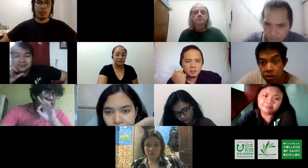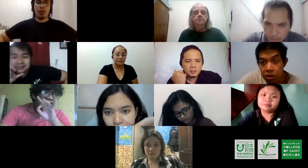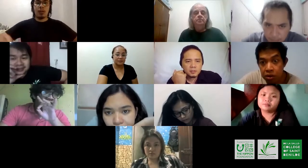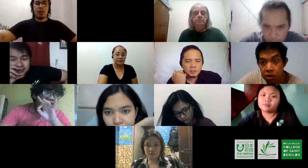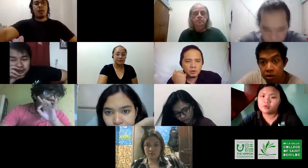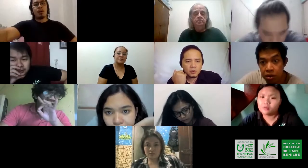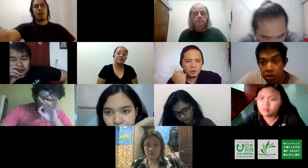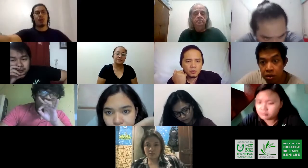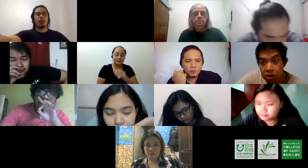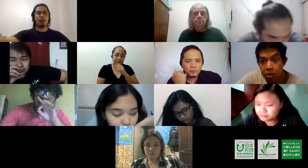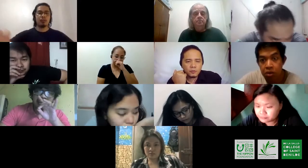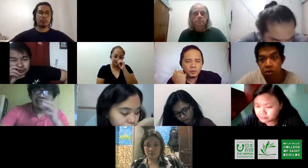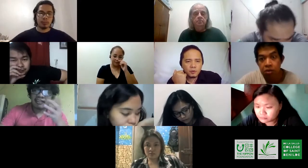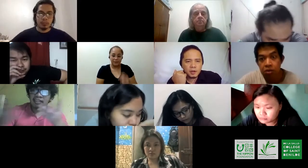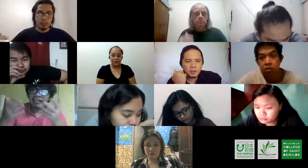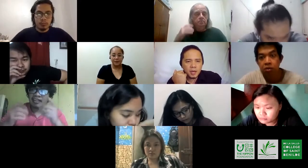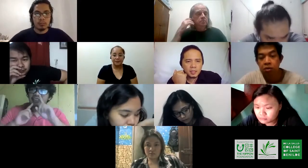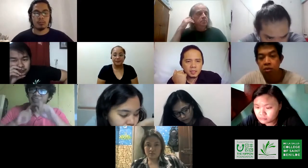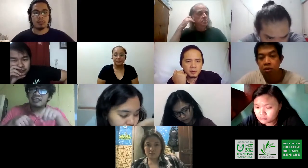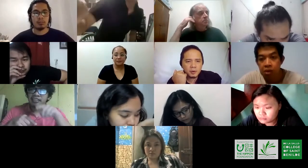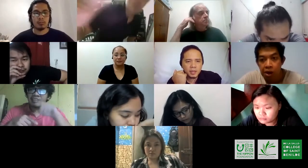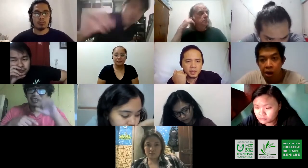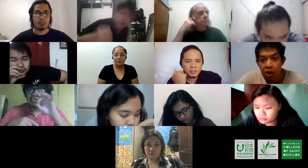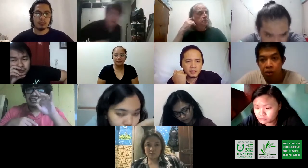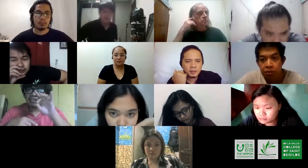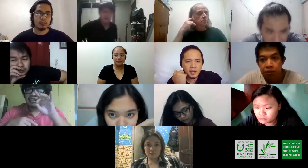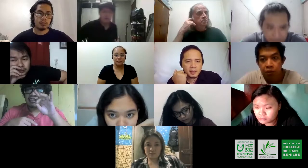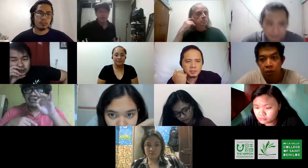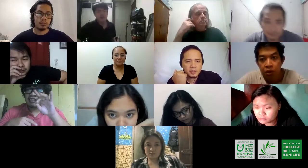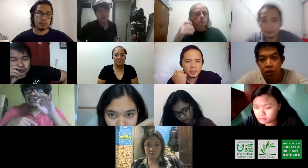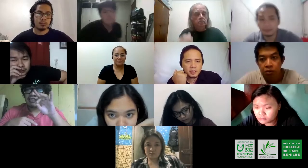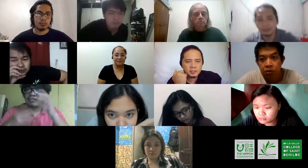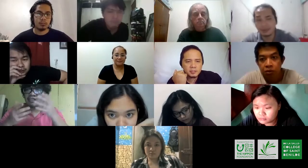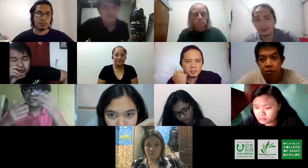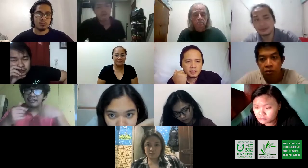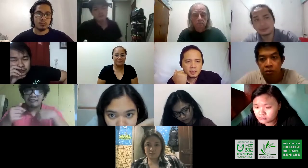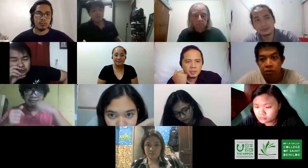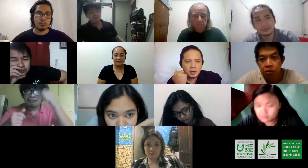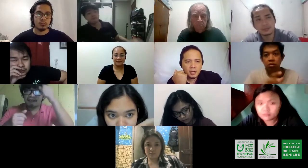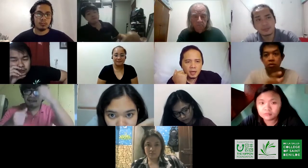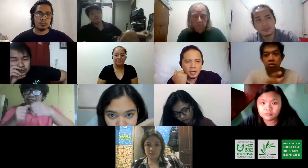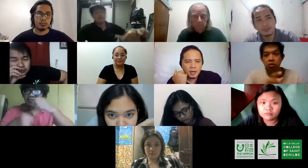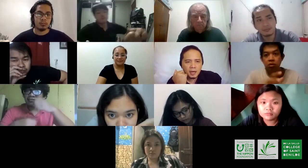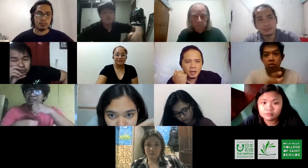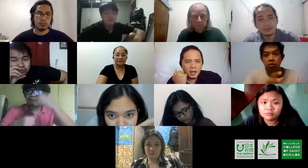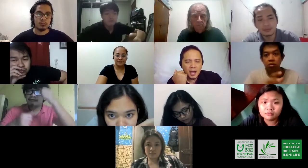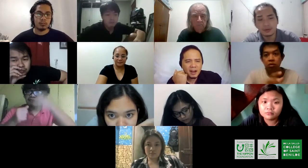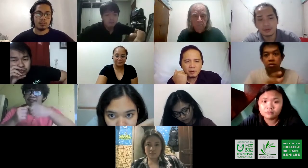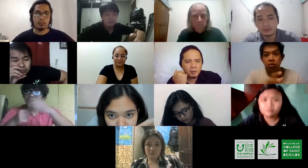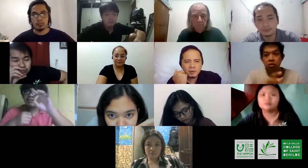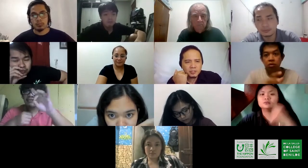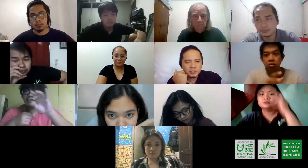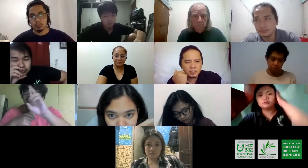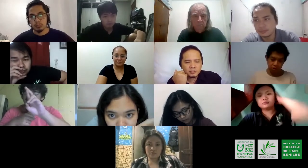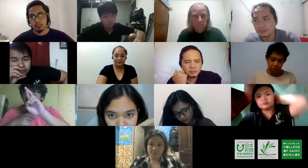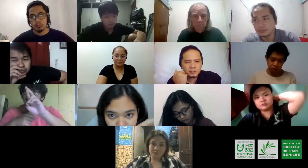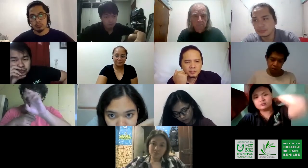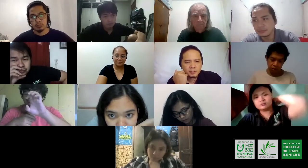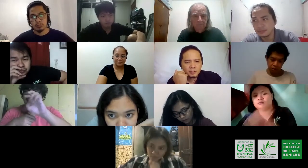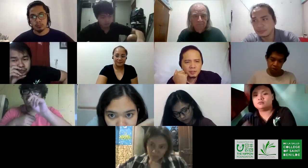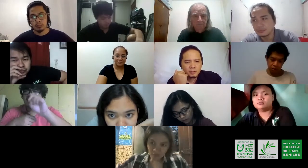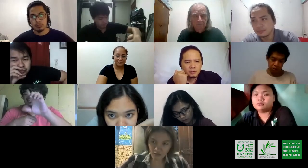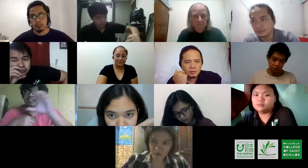Mm-hmm. So for Rennell Island, number 8, the answer is, I can't remember, sir.